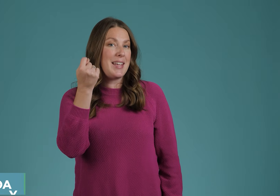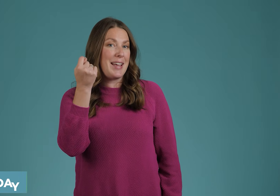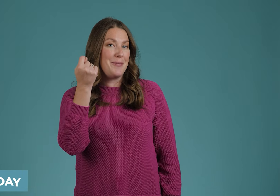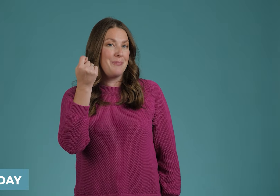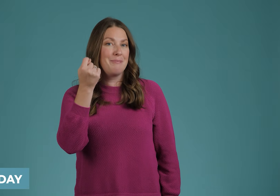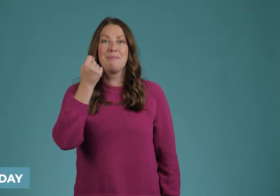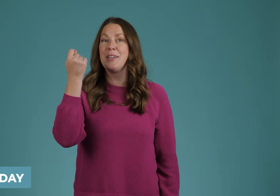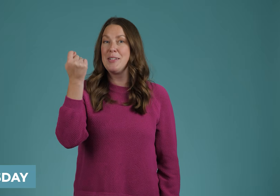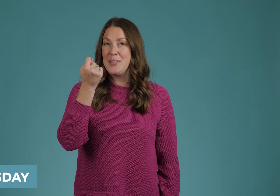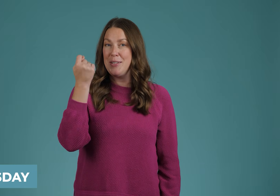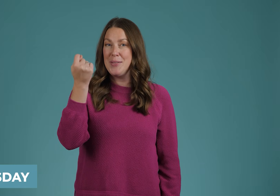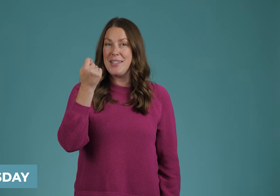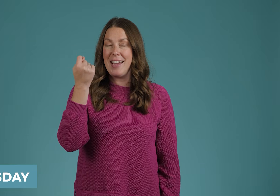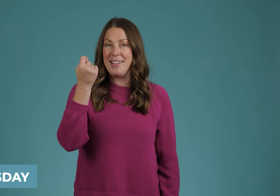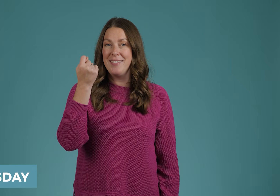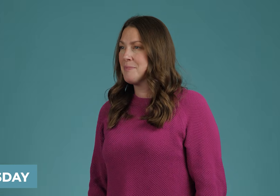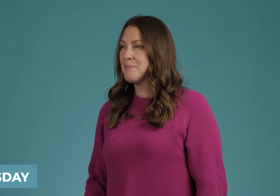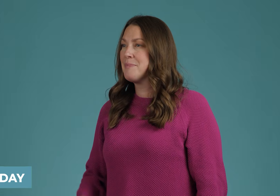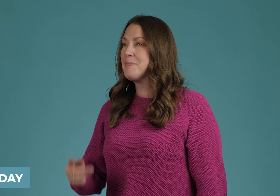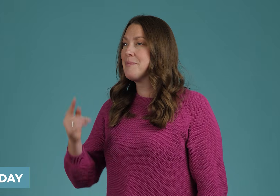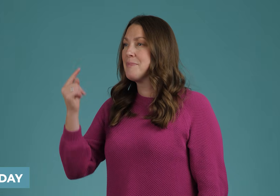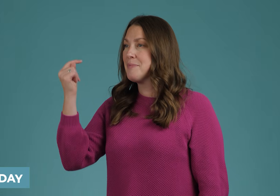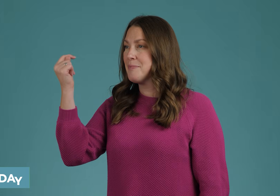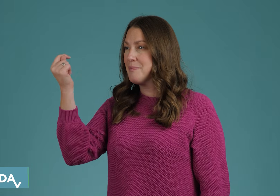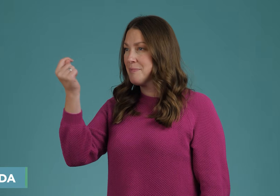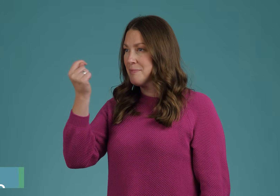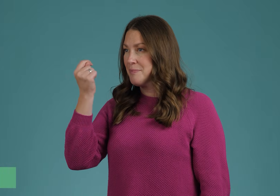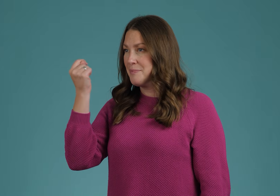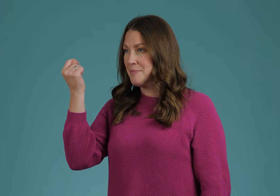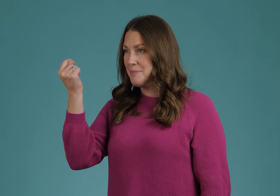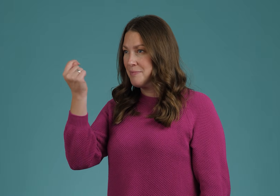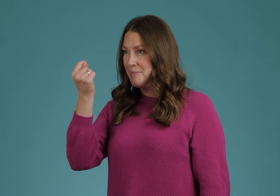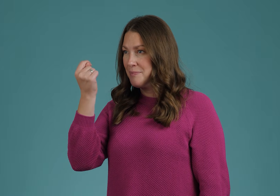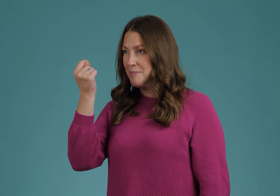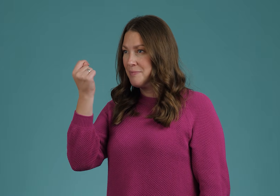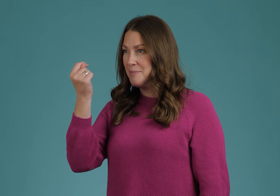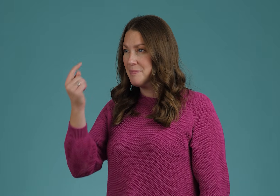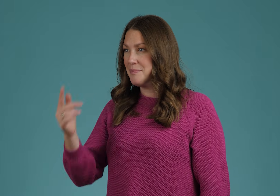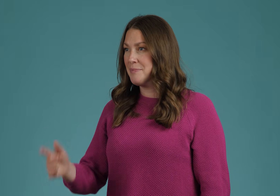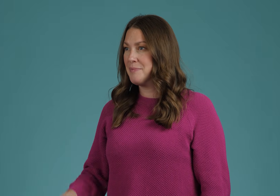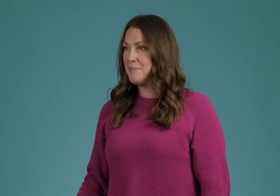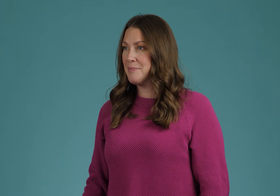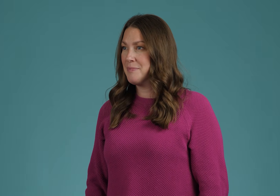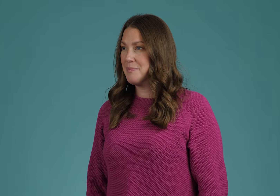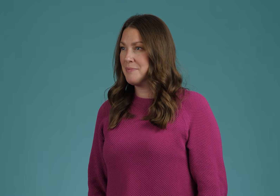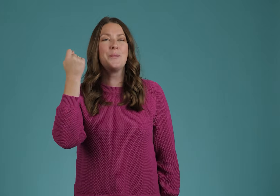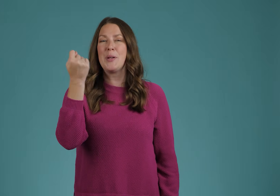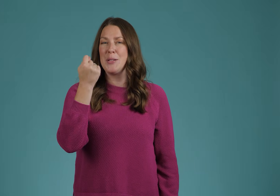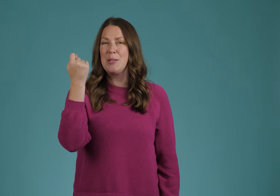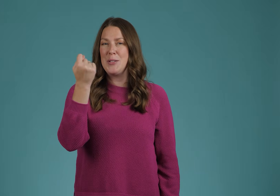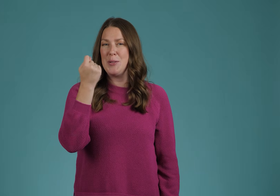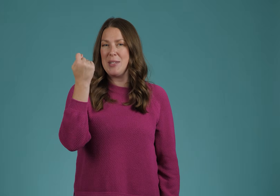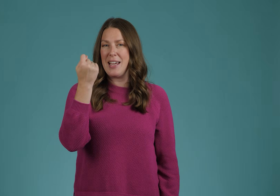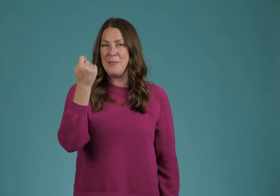Tuesday. Tuesday. It's a T just backwards going in a circle. Tuesday.